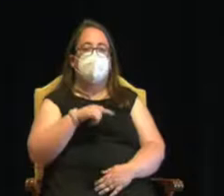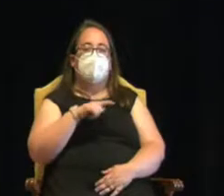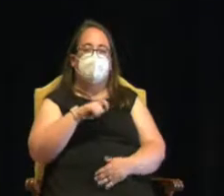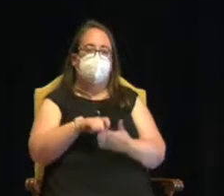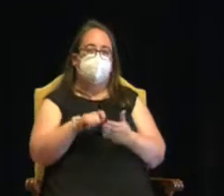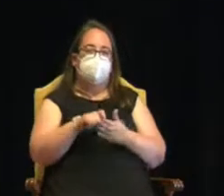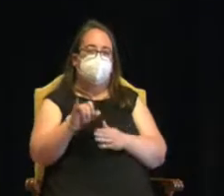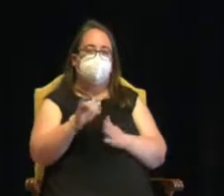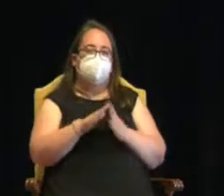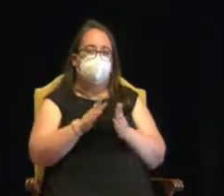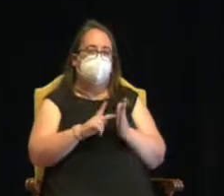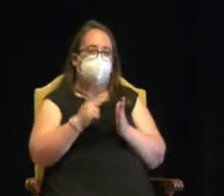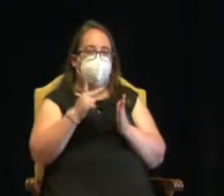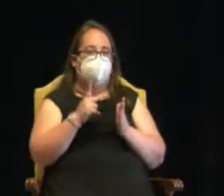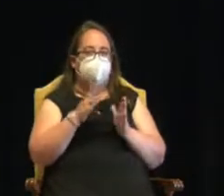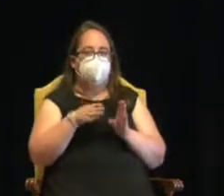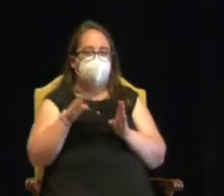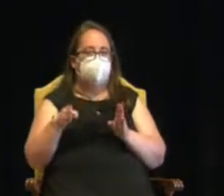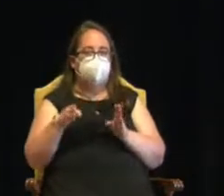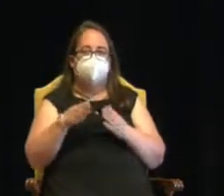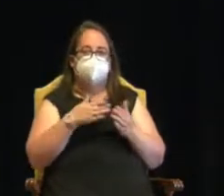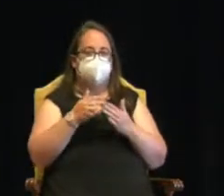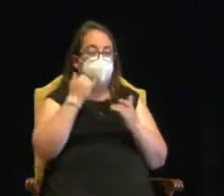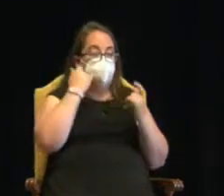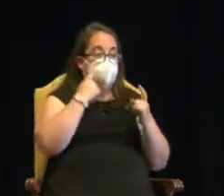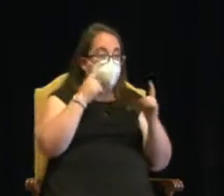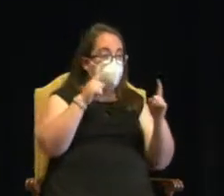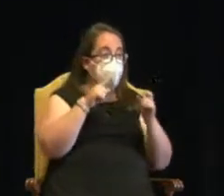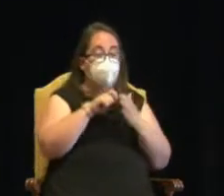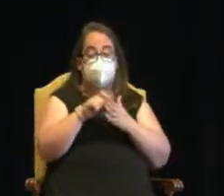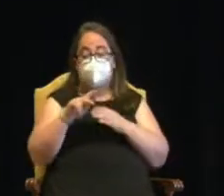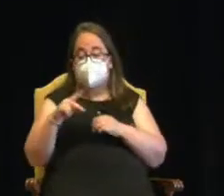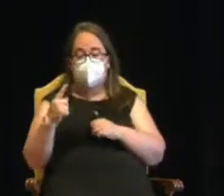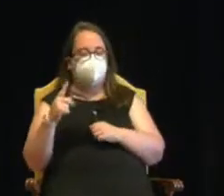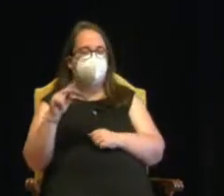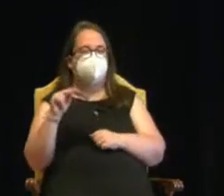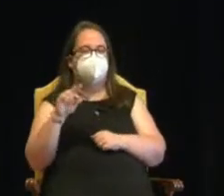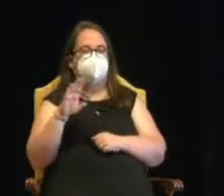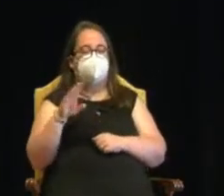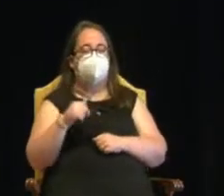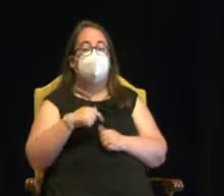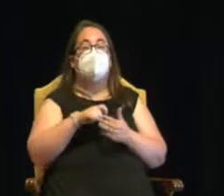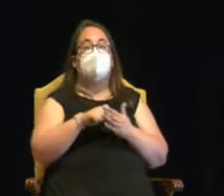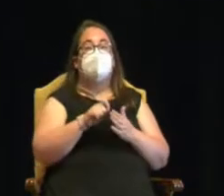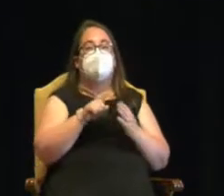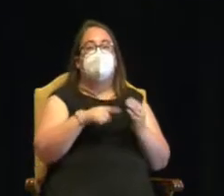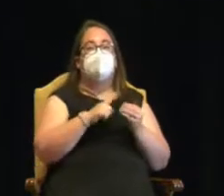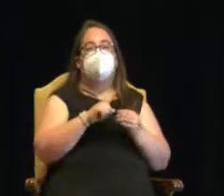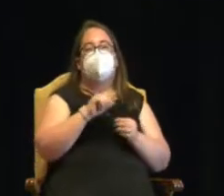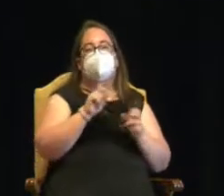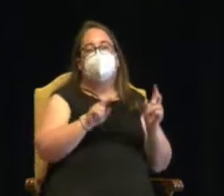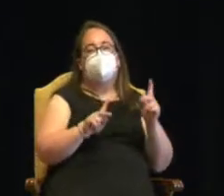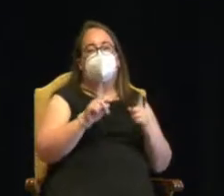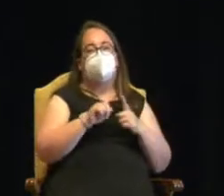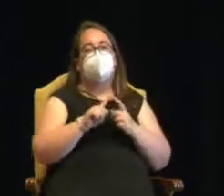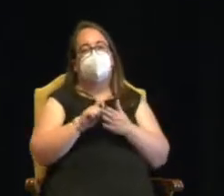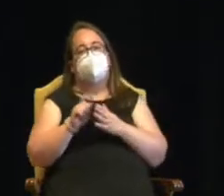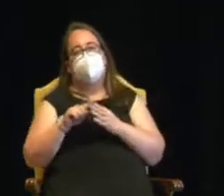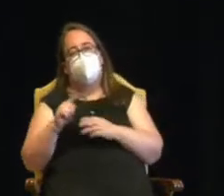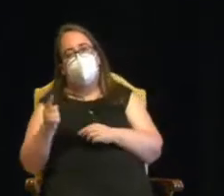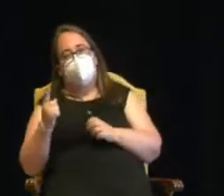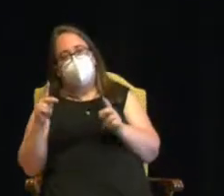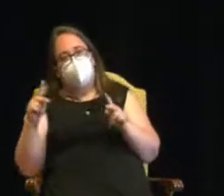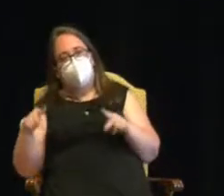book twice in a row, even if a book's been super, super successful. So I went from writing a book about 20 people to writing a book about